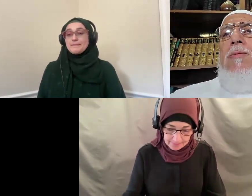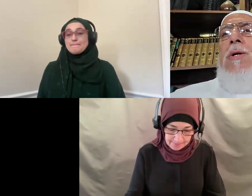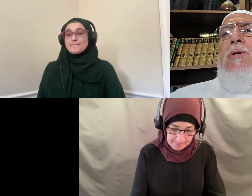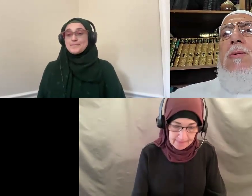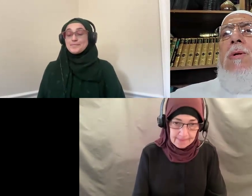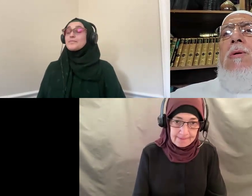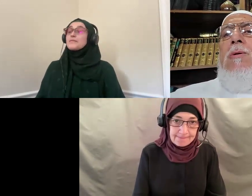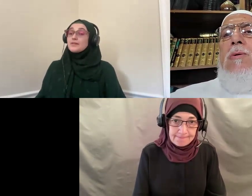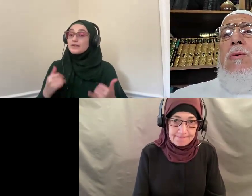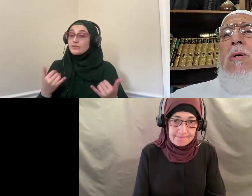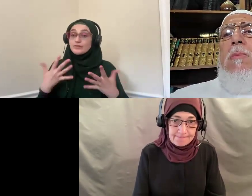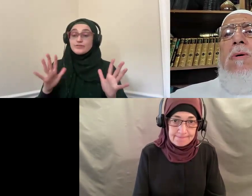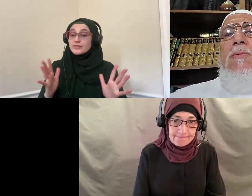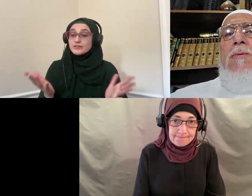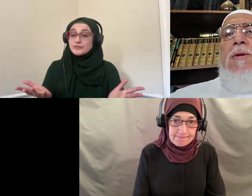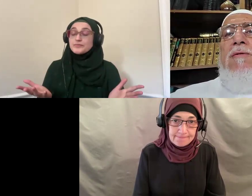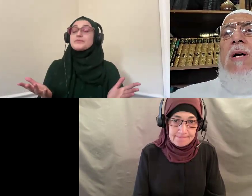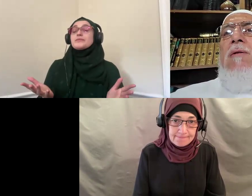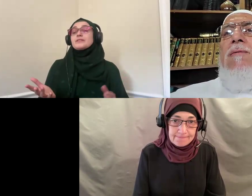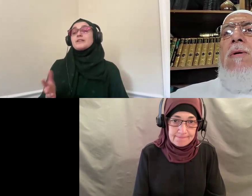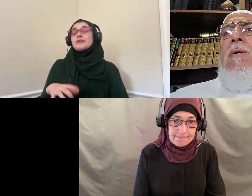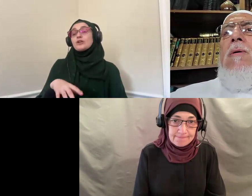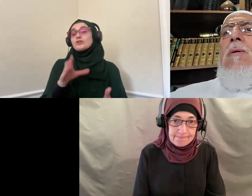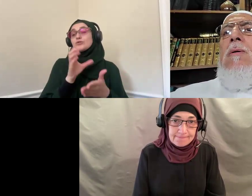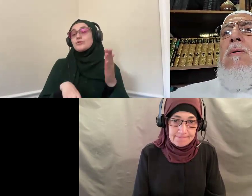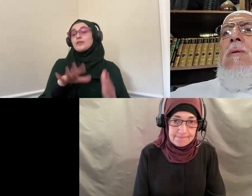We are finished with Surah number 55.